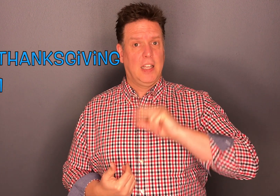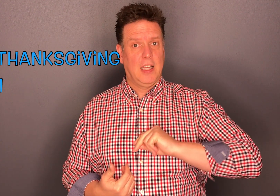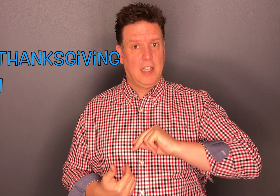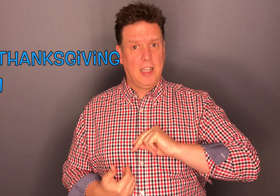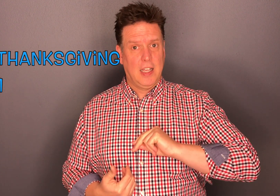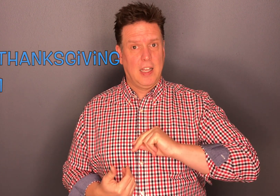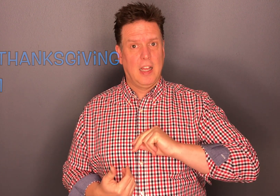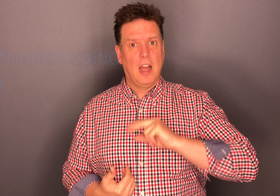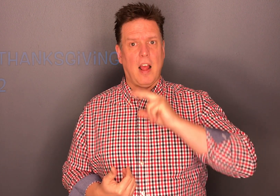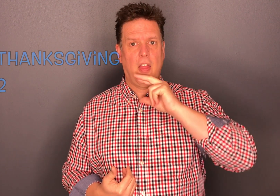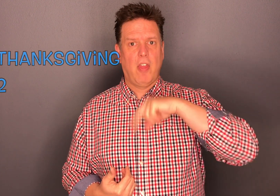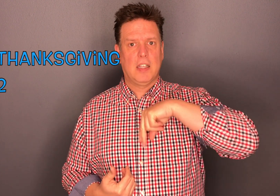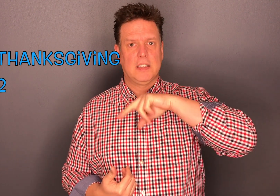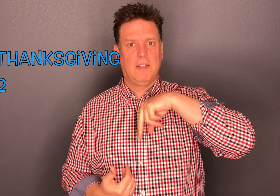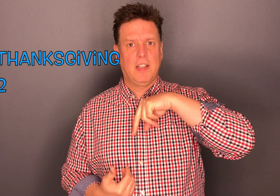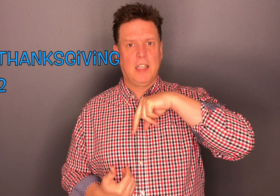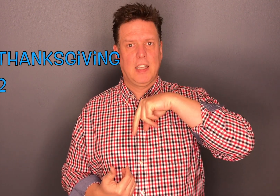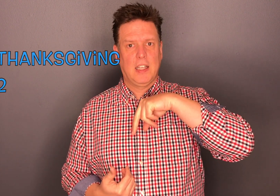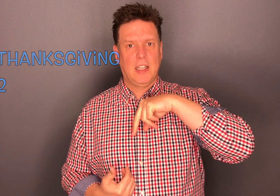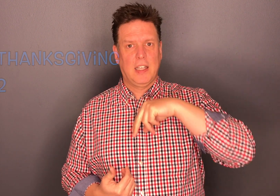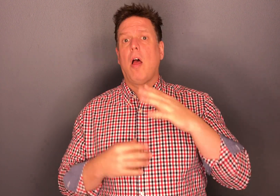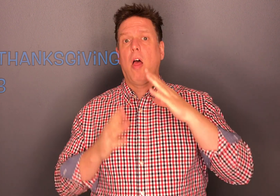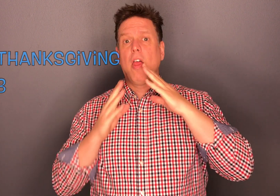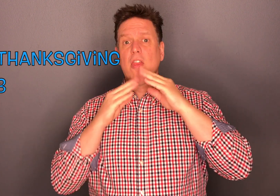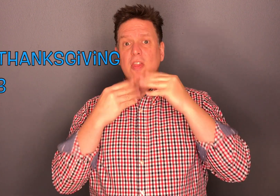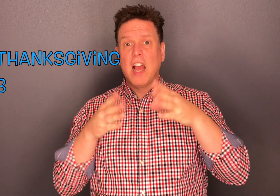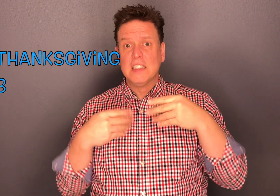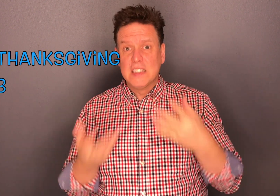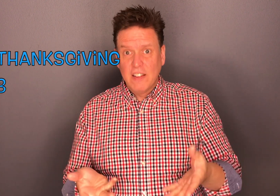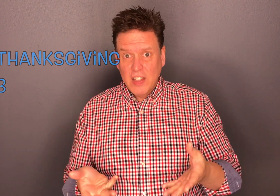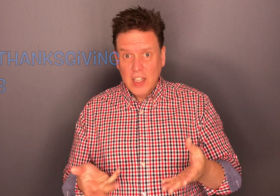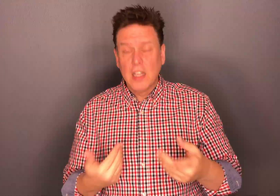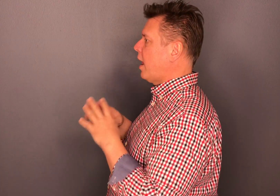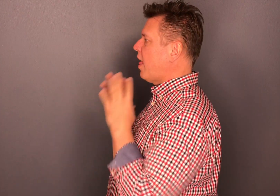And then there's Thanksgiving. It can be done three different ways.